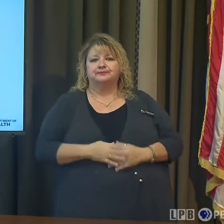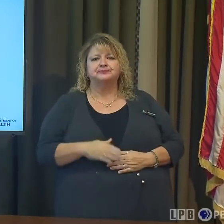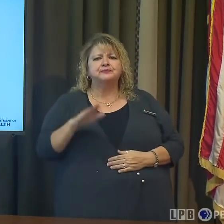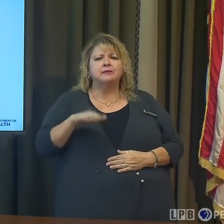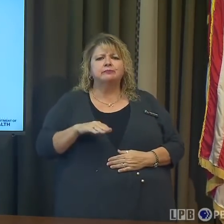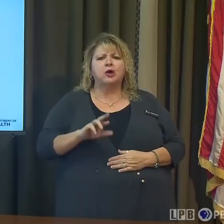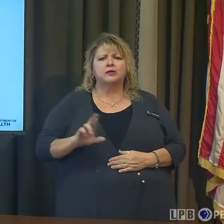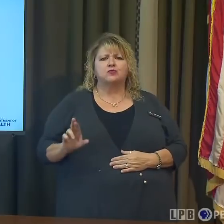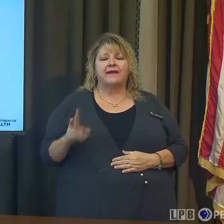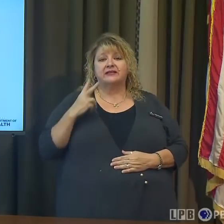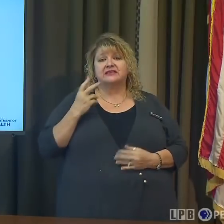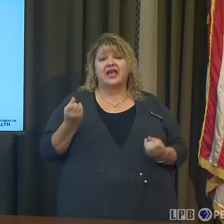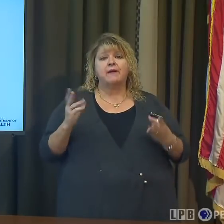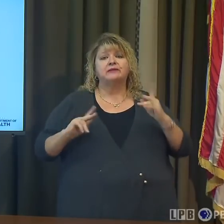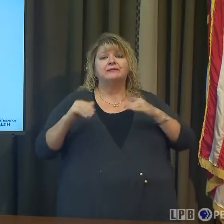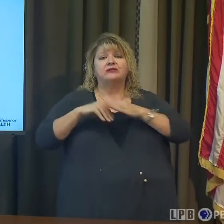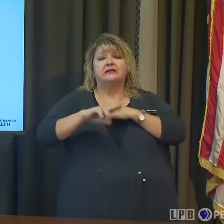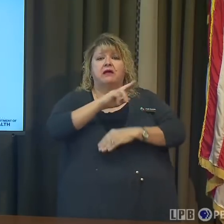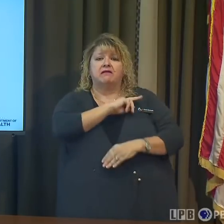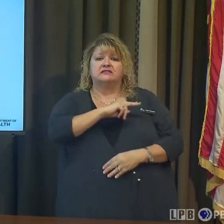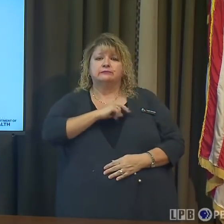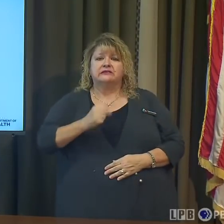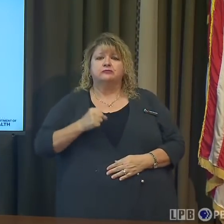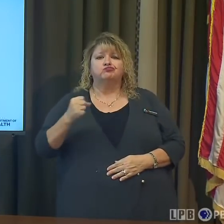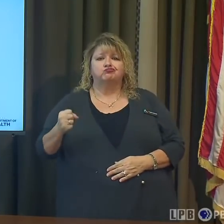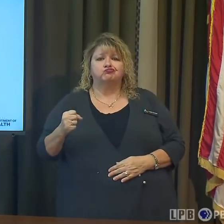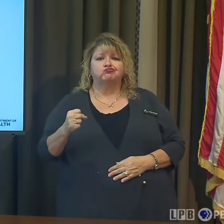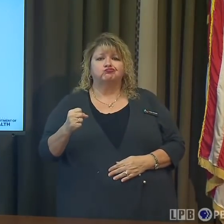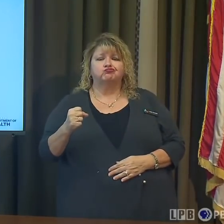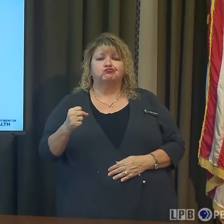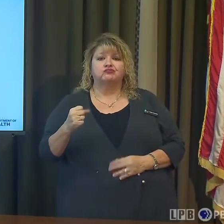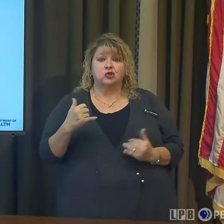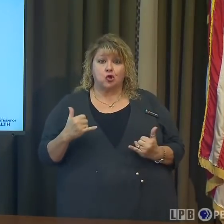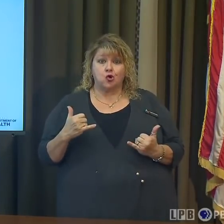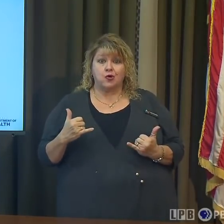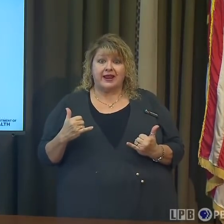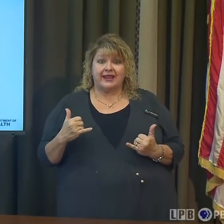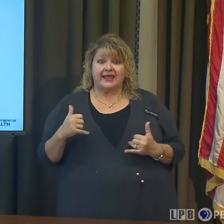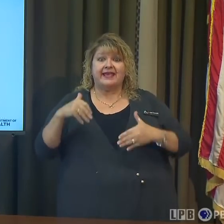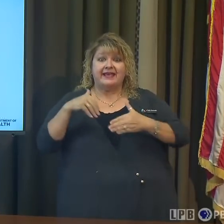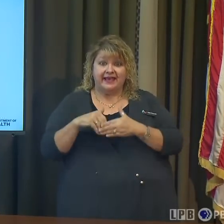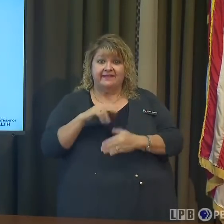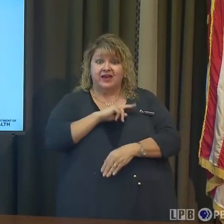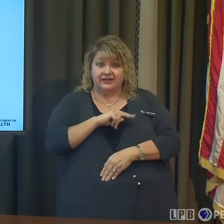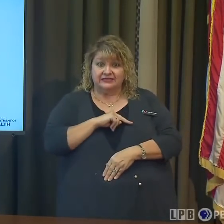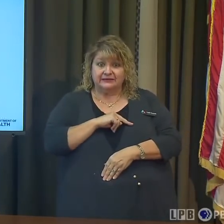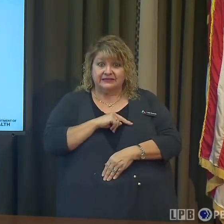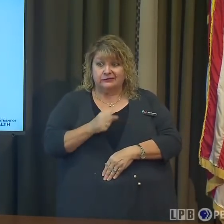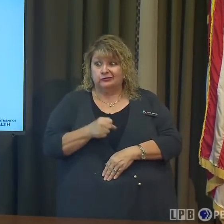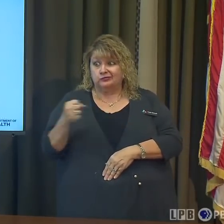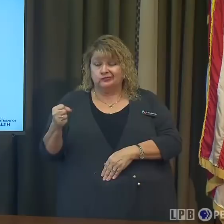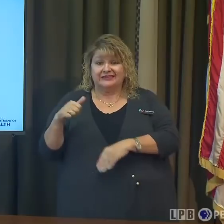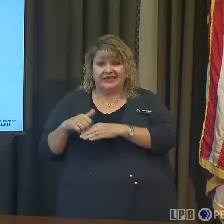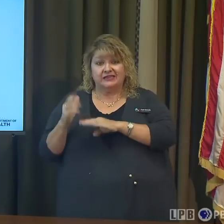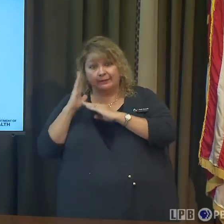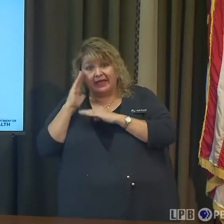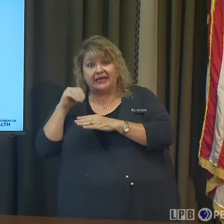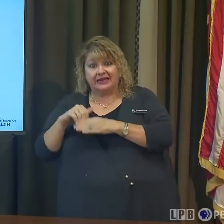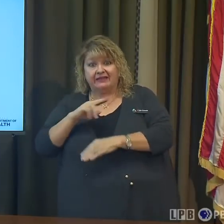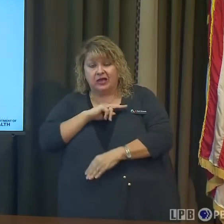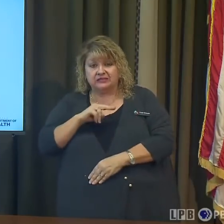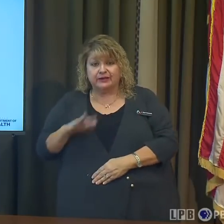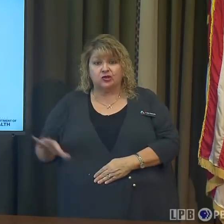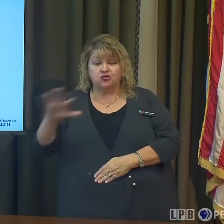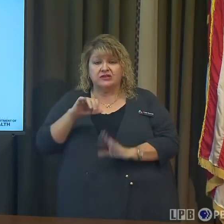see the number of people hospitalized with COVID-19, currently inpatients in hospital beds across the state. And this